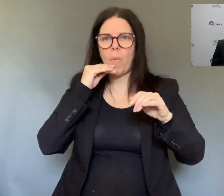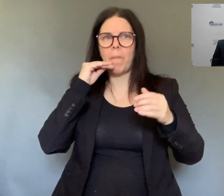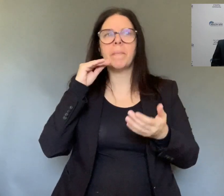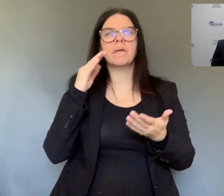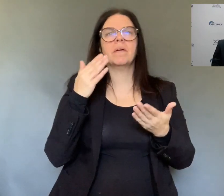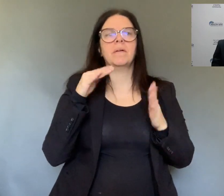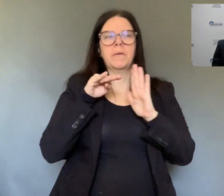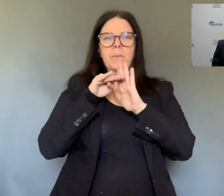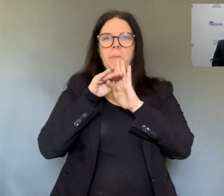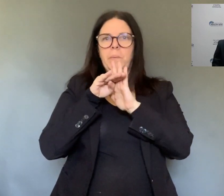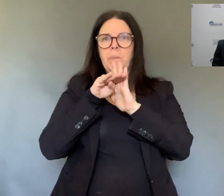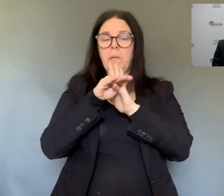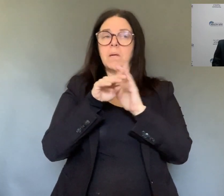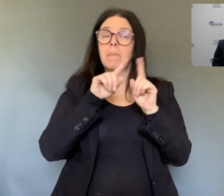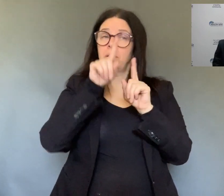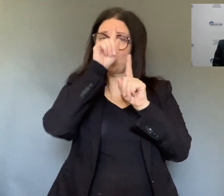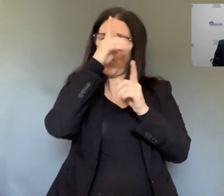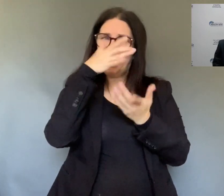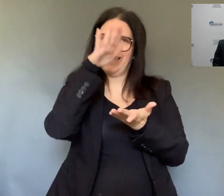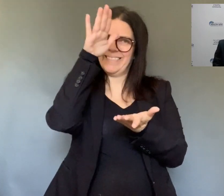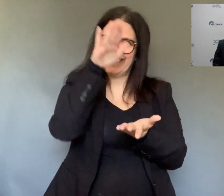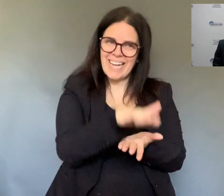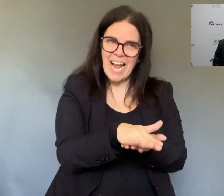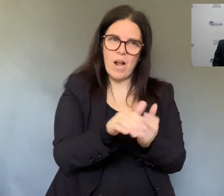see it going down.